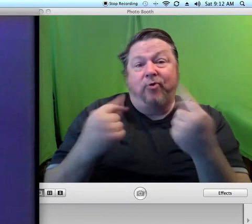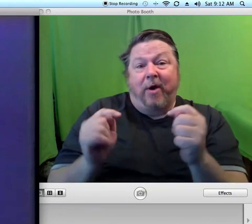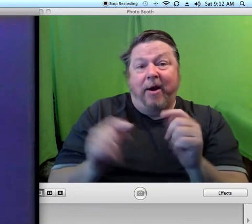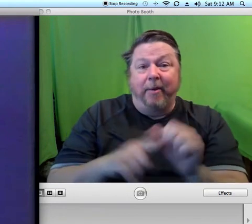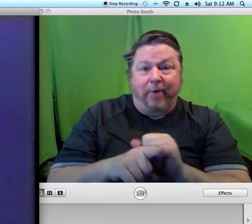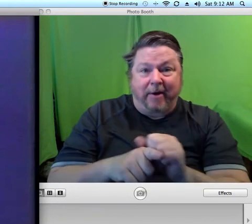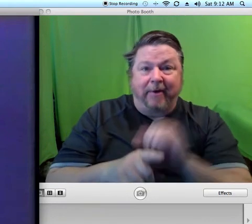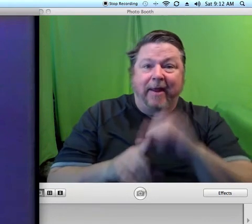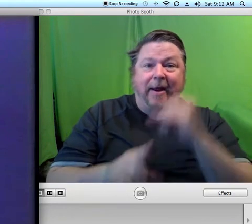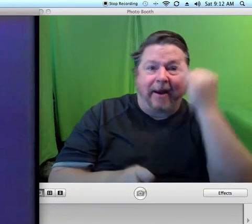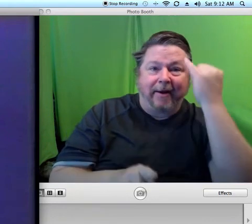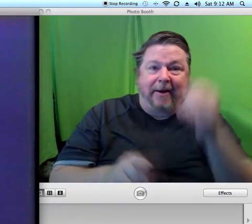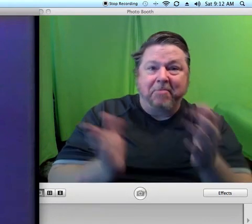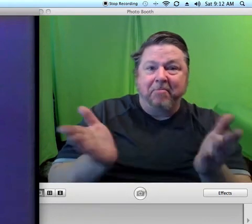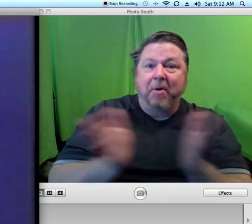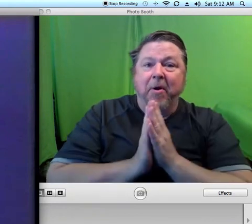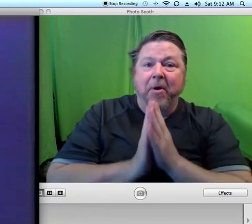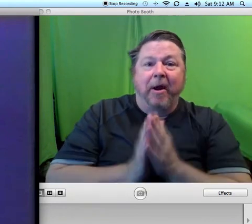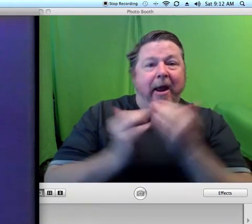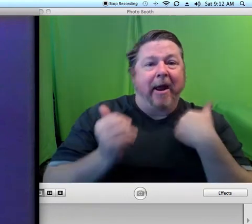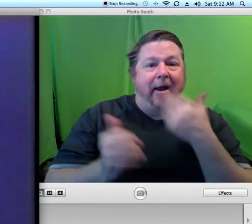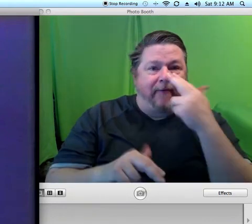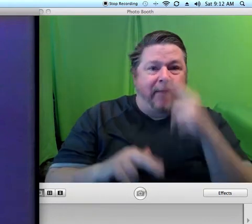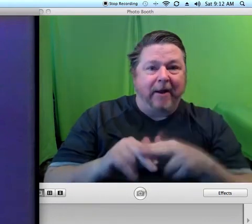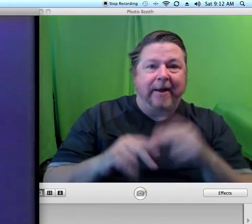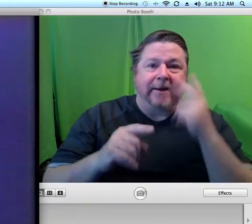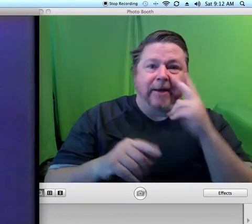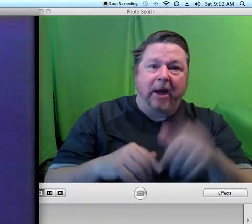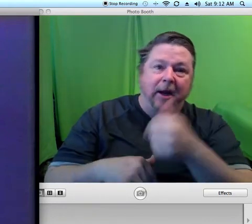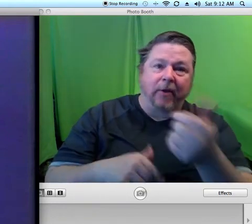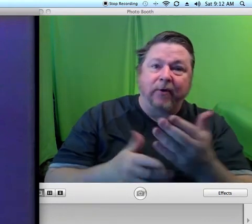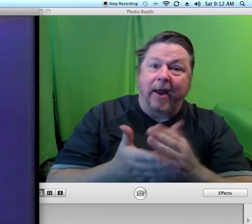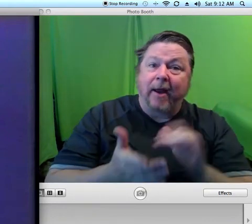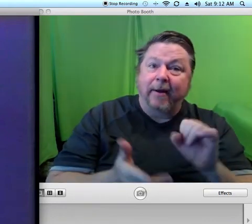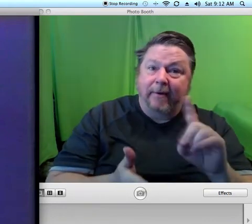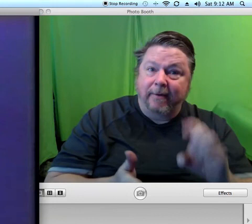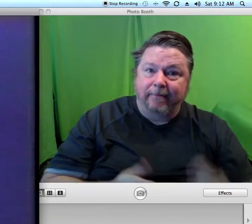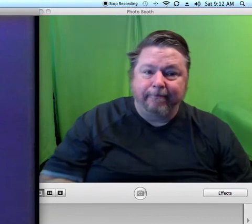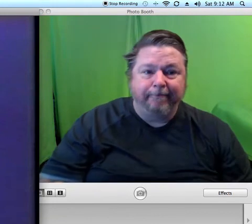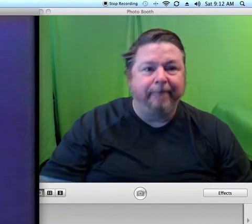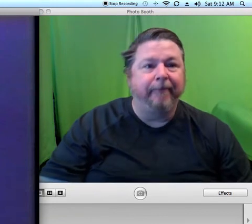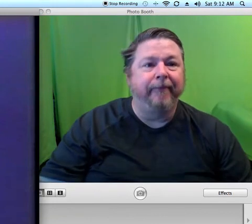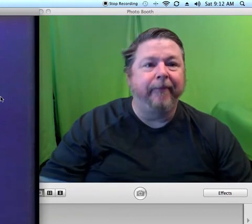So try, practice that idea. Have fun. See you on the other side.